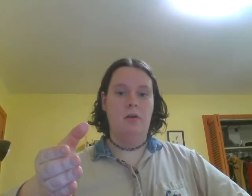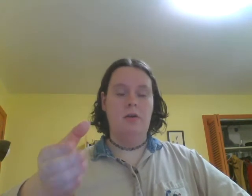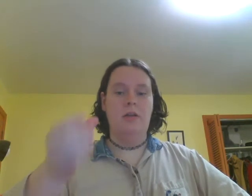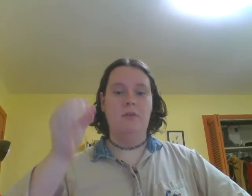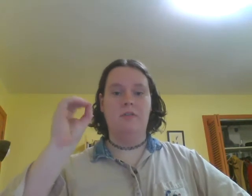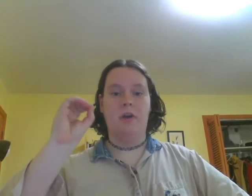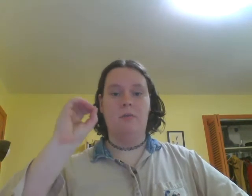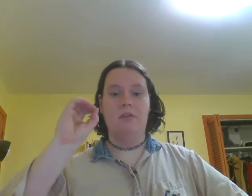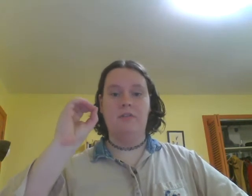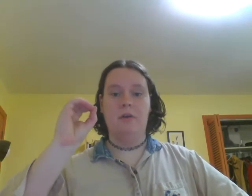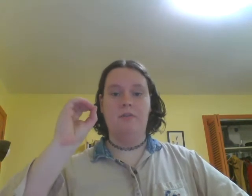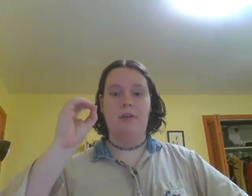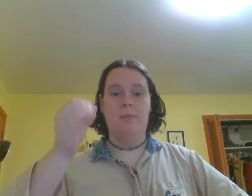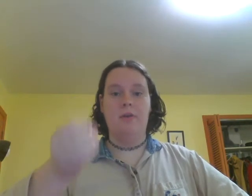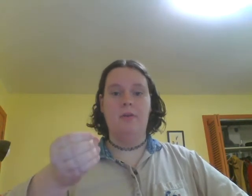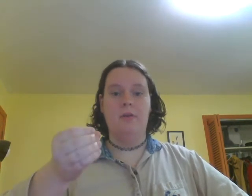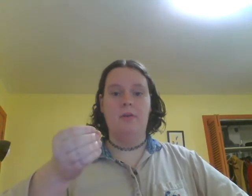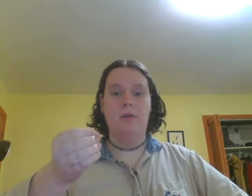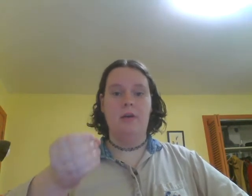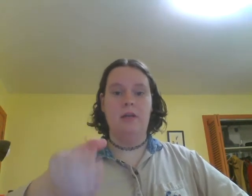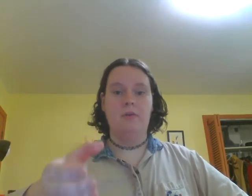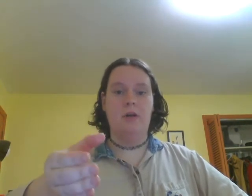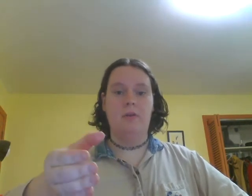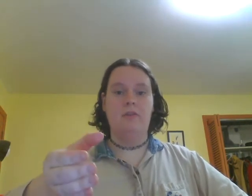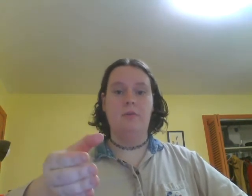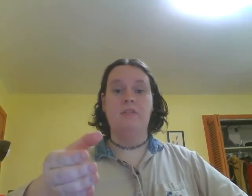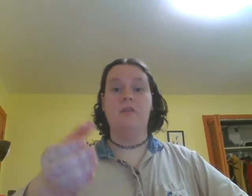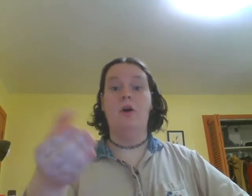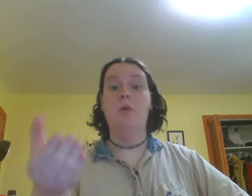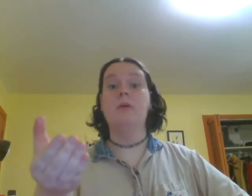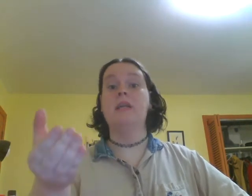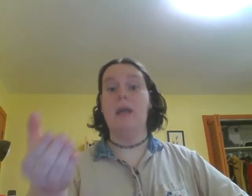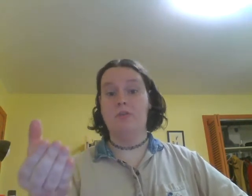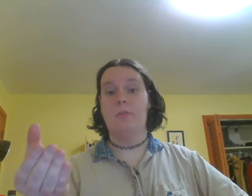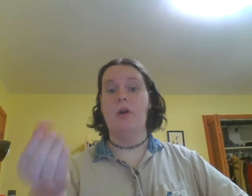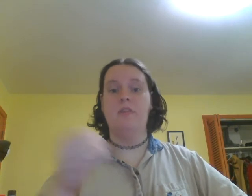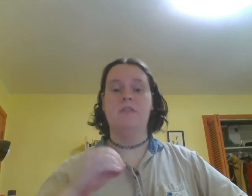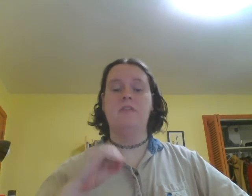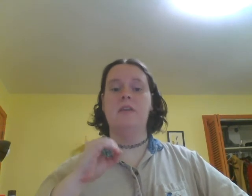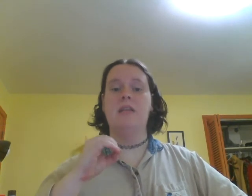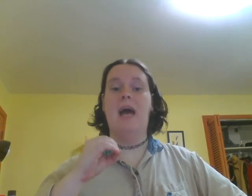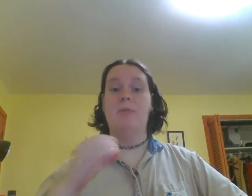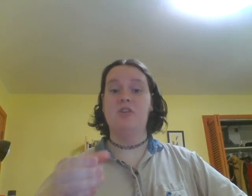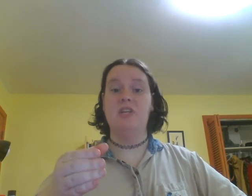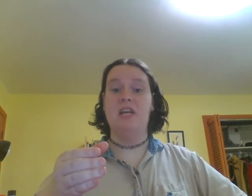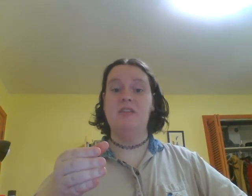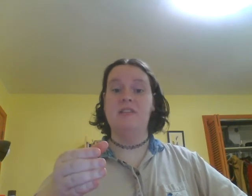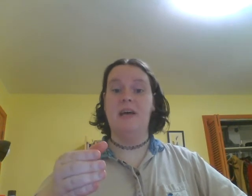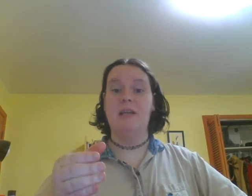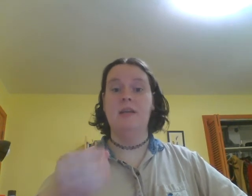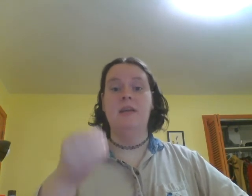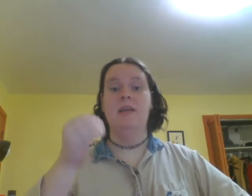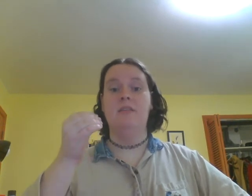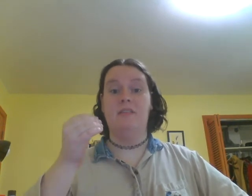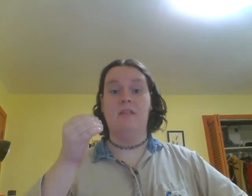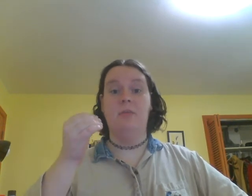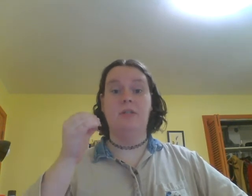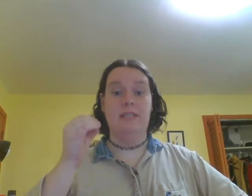You start with this O shape, and you go into its open counterpart. This is an aperture change sign. The syllable is an